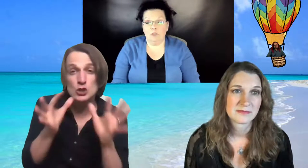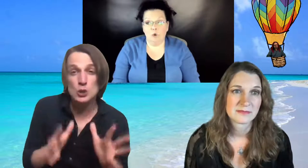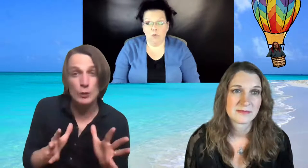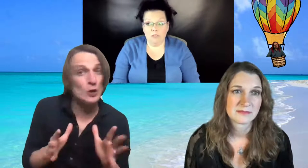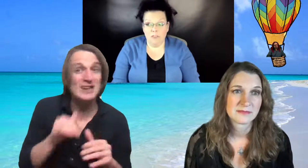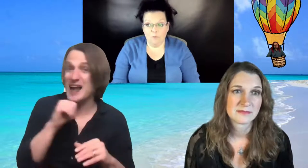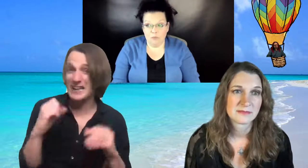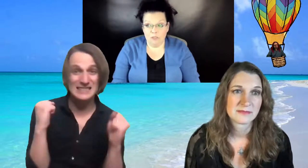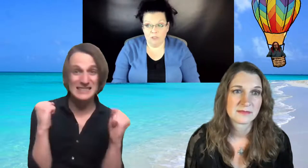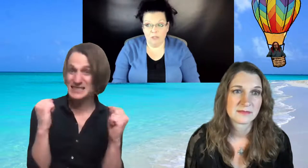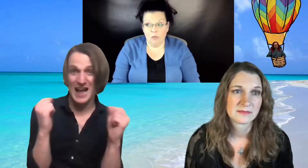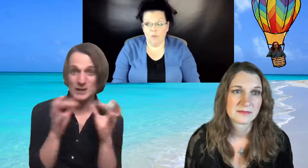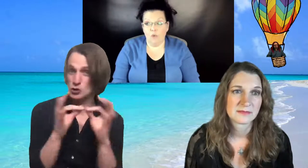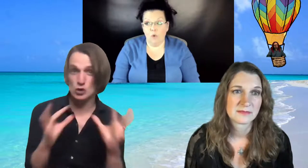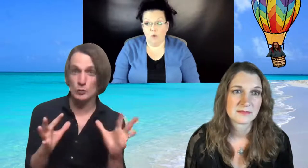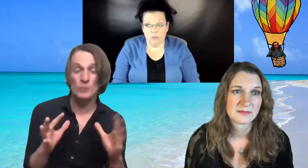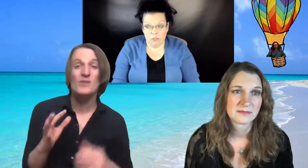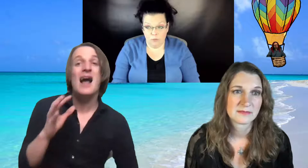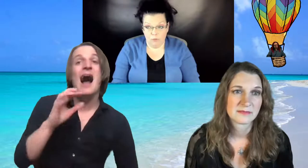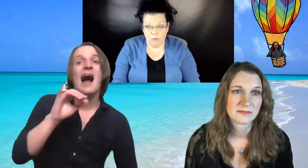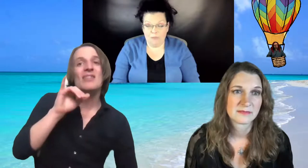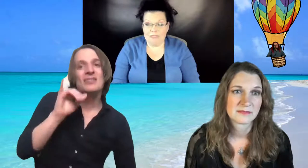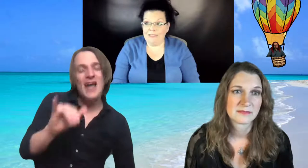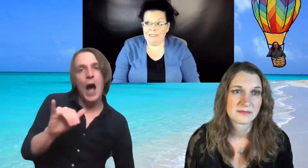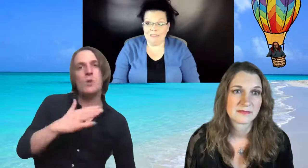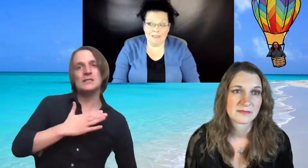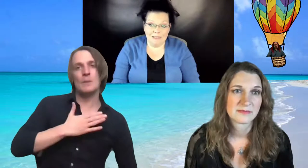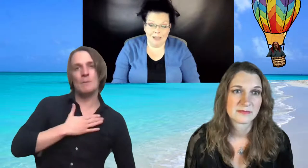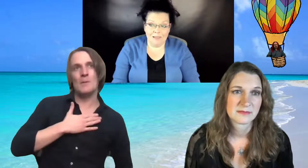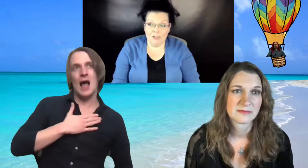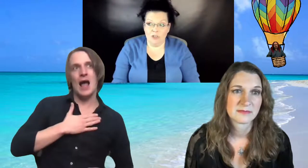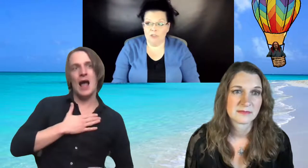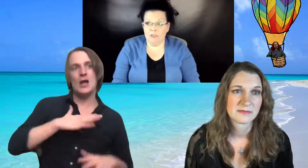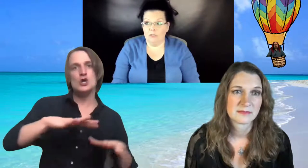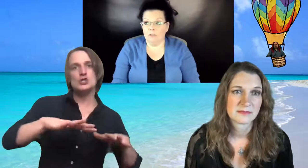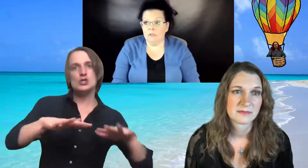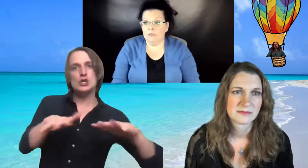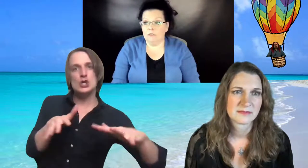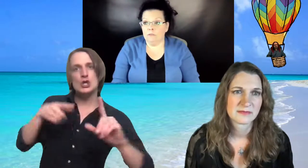And I was the only deaf person there with an oral interpreter, means they did not sign.